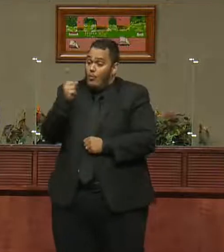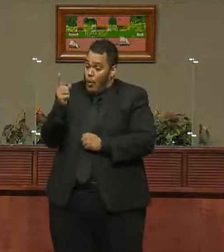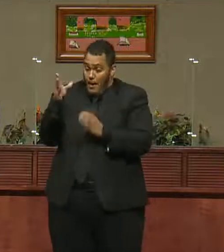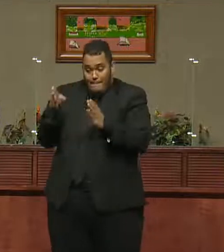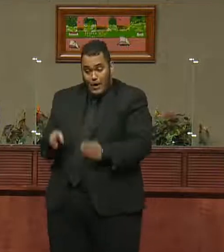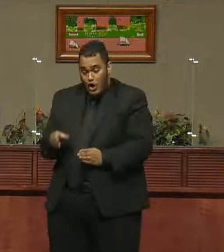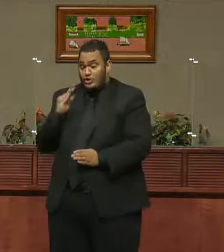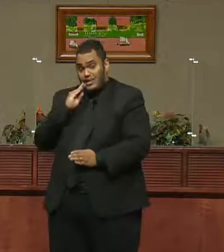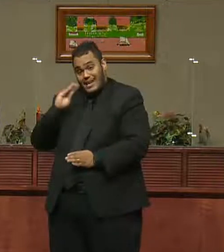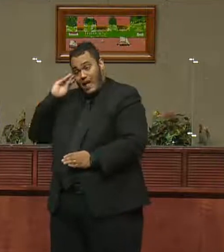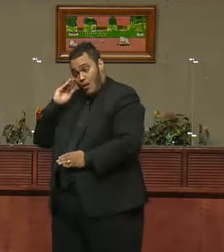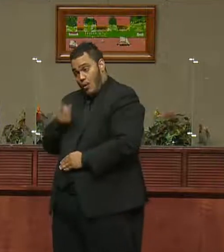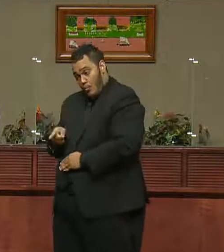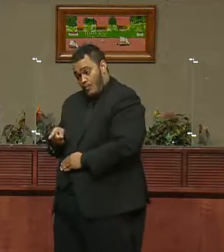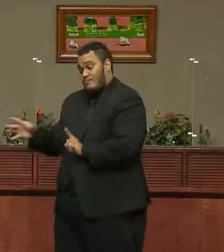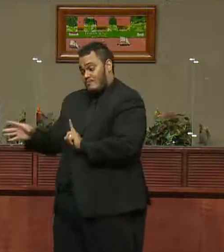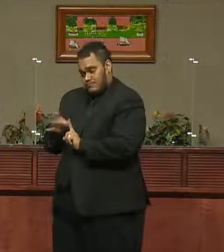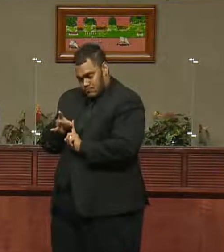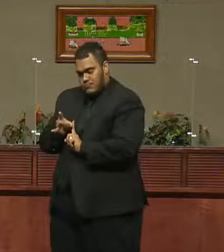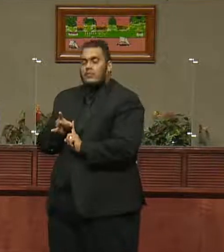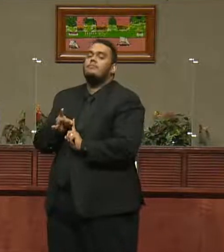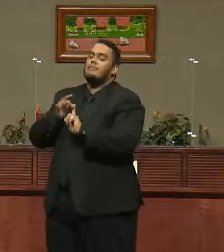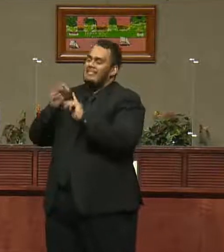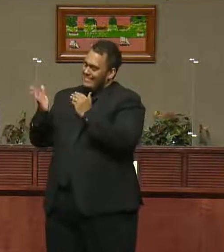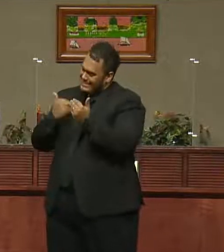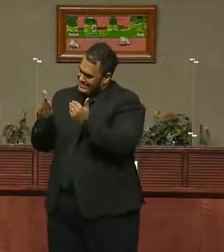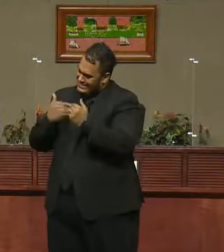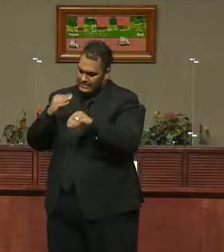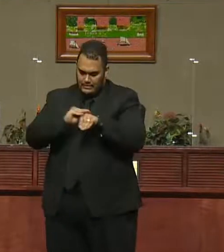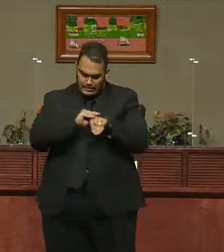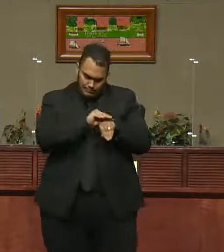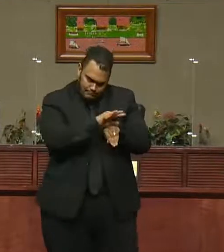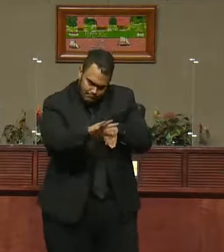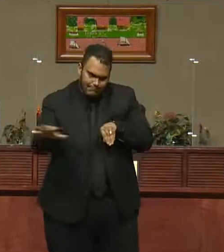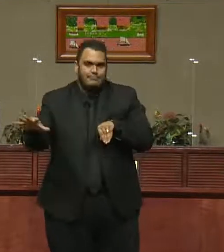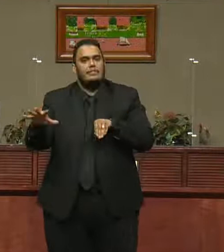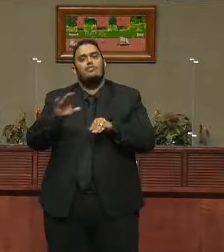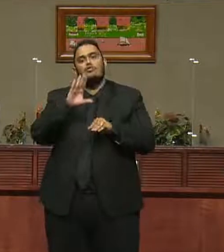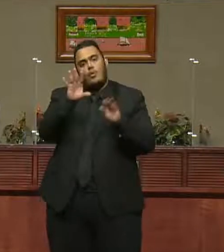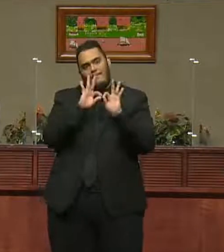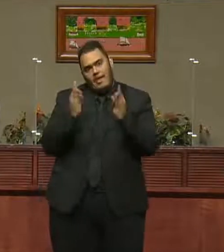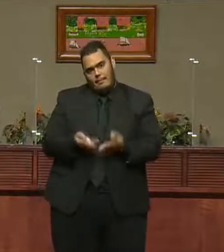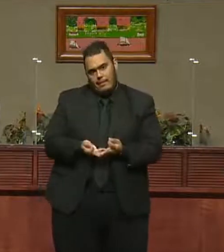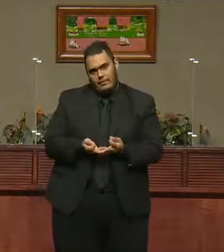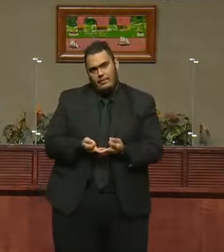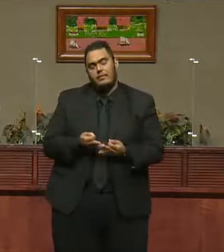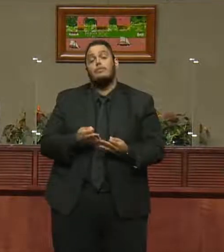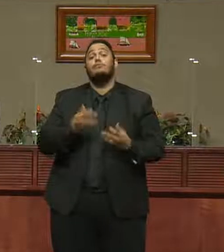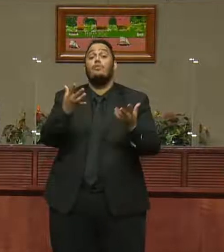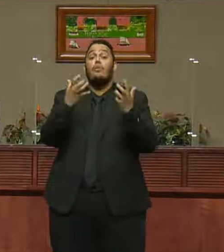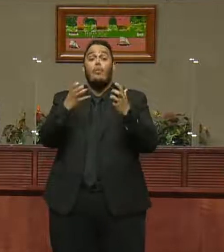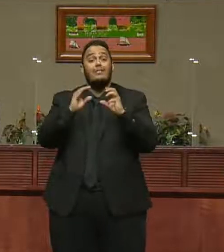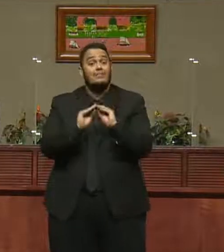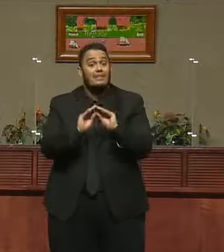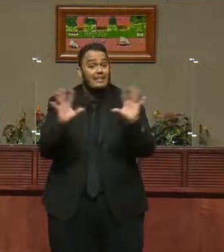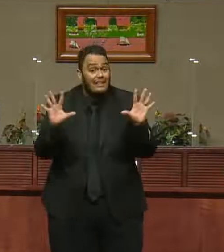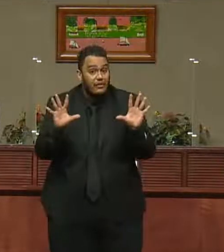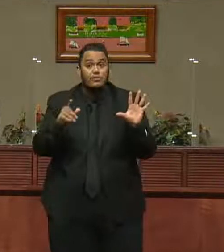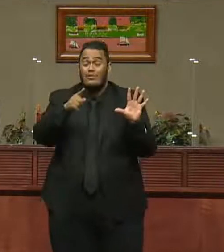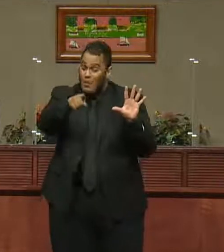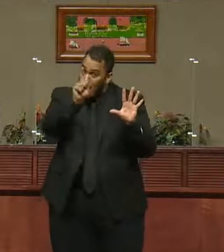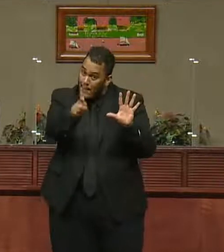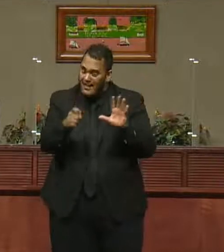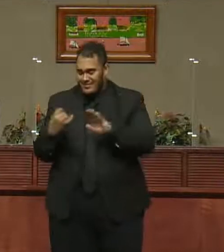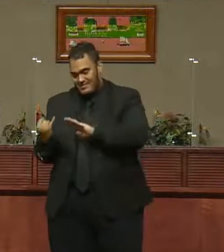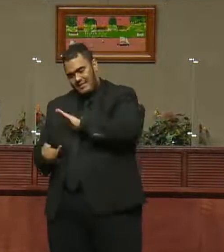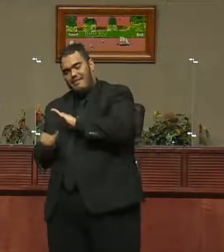home, you could still transmit the virus to your family members. And so we want to reiterate about isolation. So